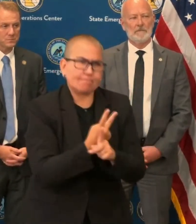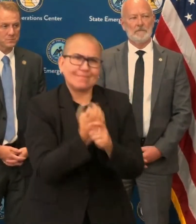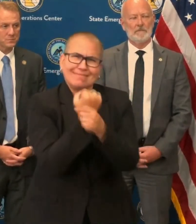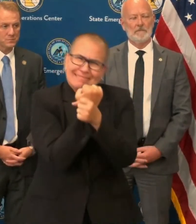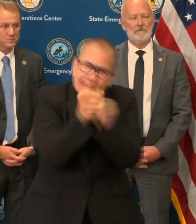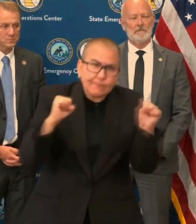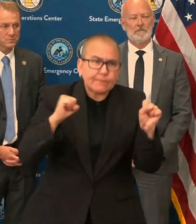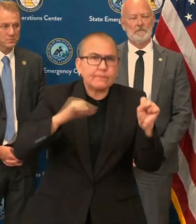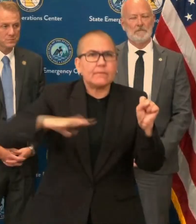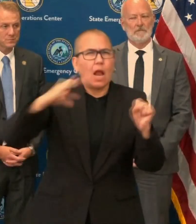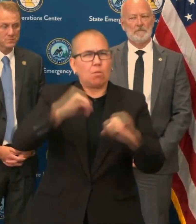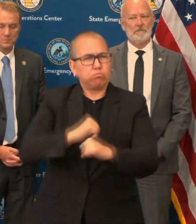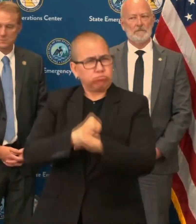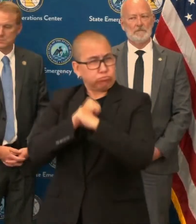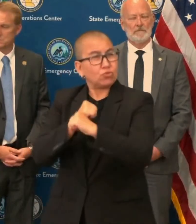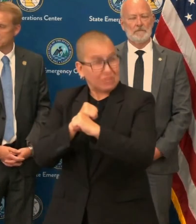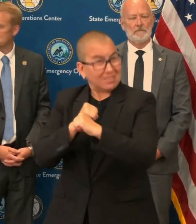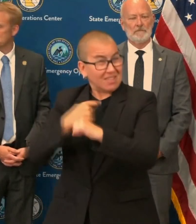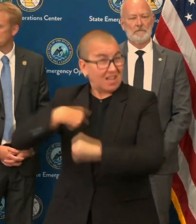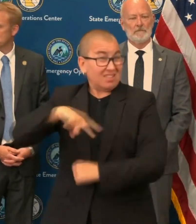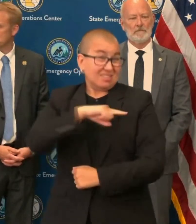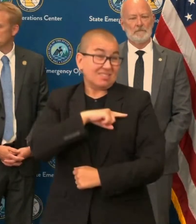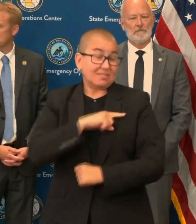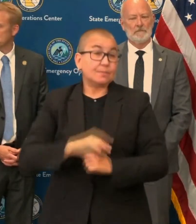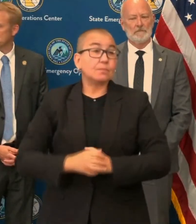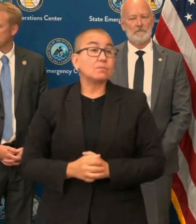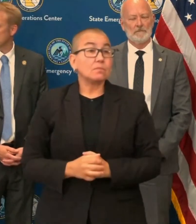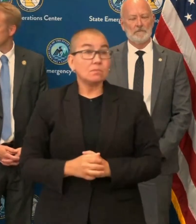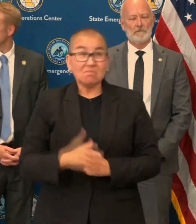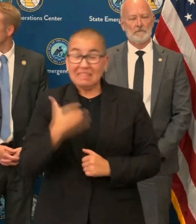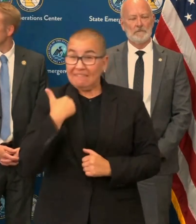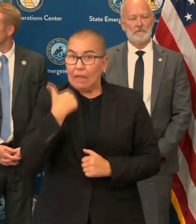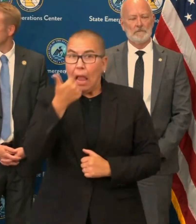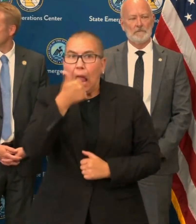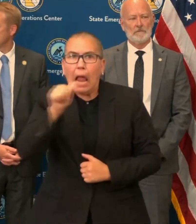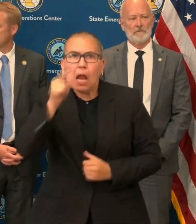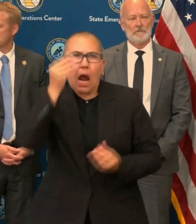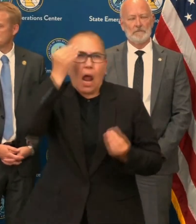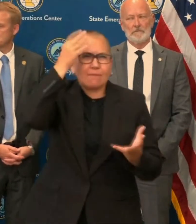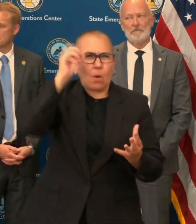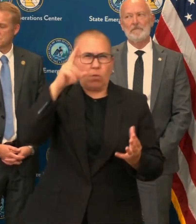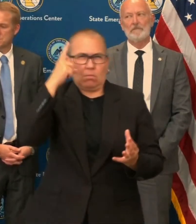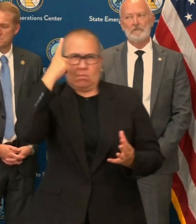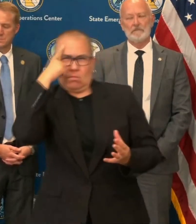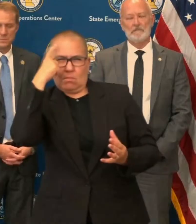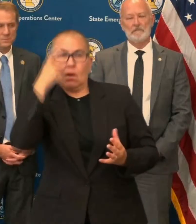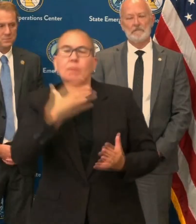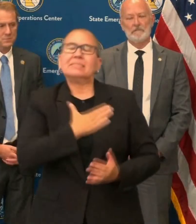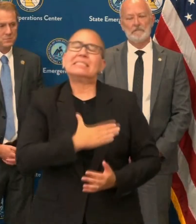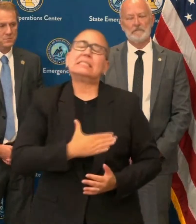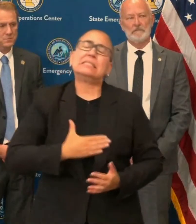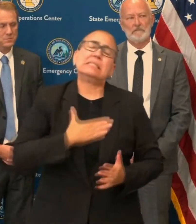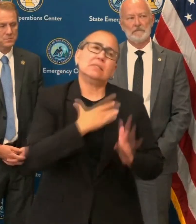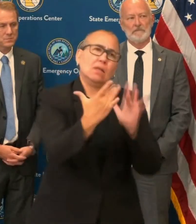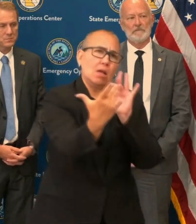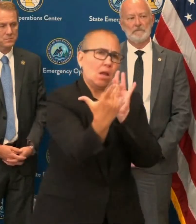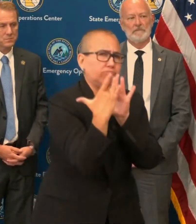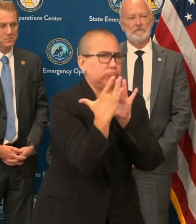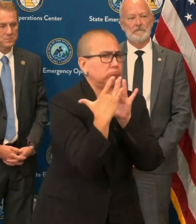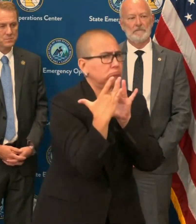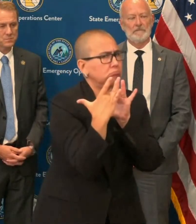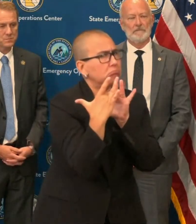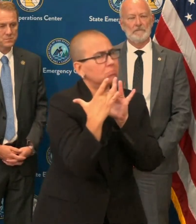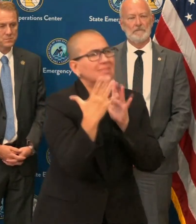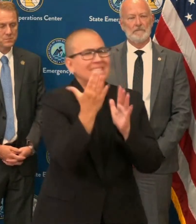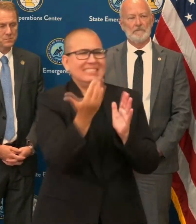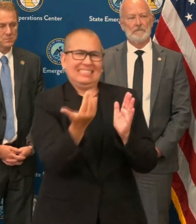say to support them again, if you have information, there'll be information behind me. Please share that information. And again, please look and listen